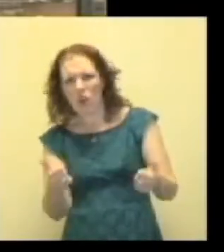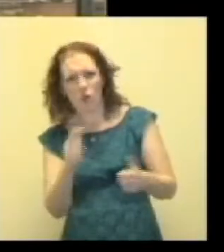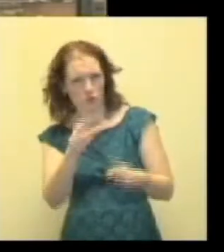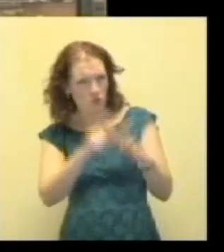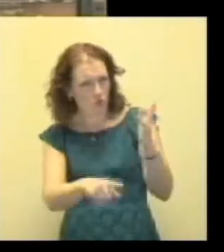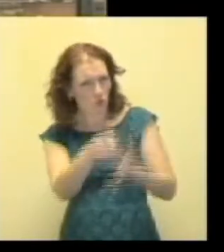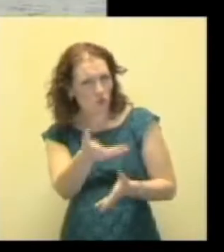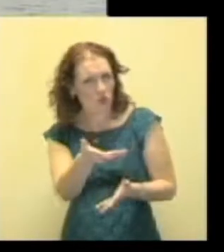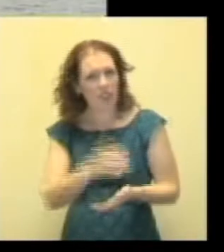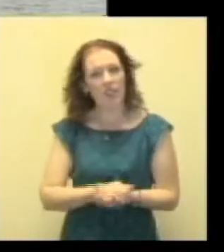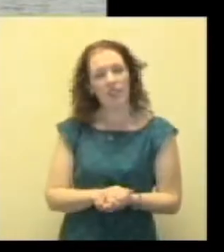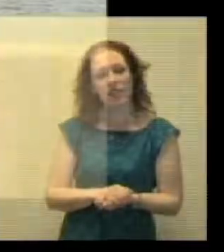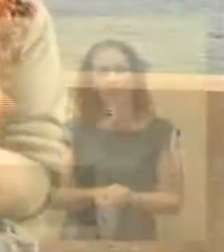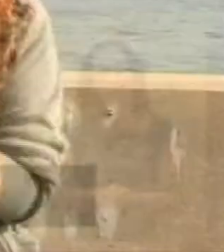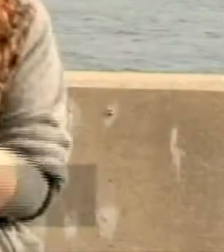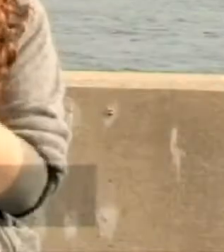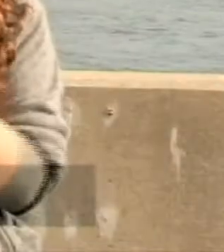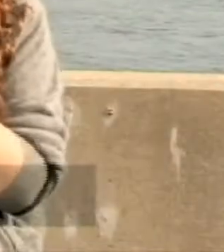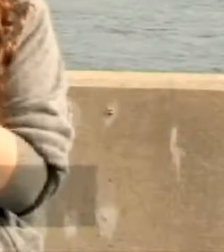you don't feel good?